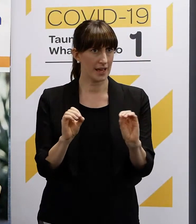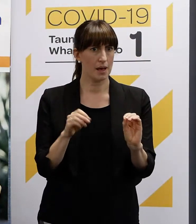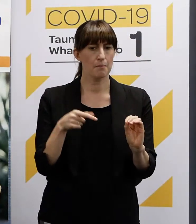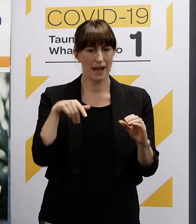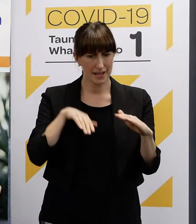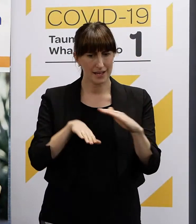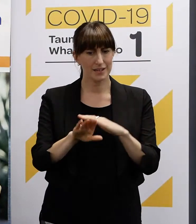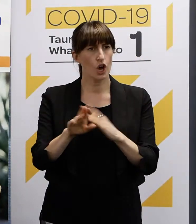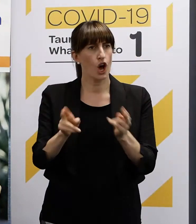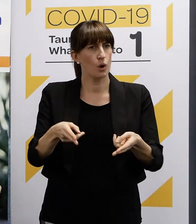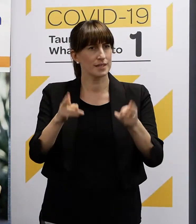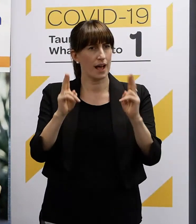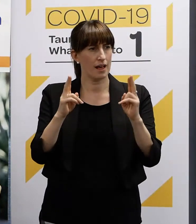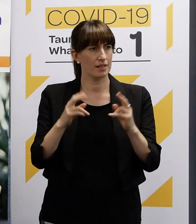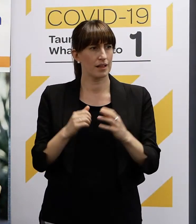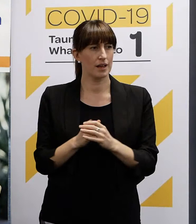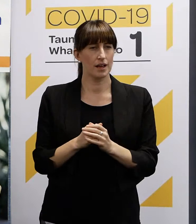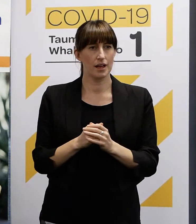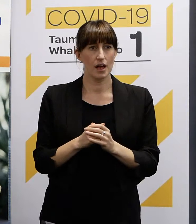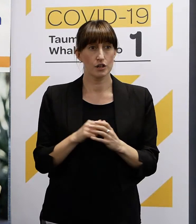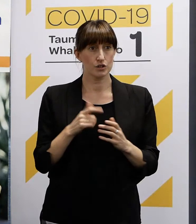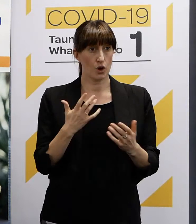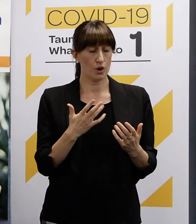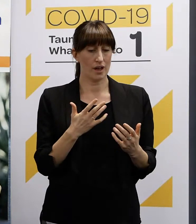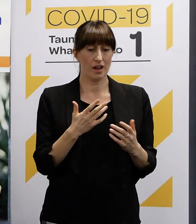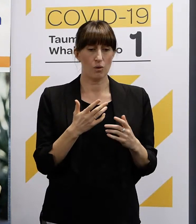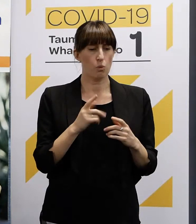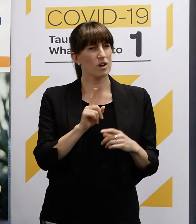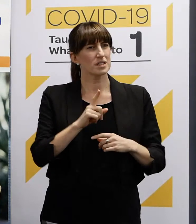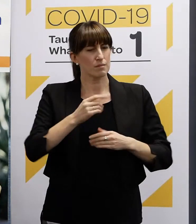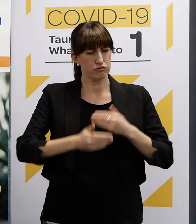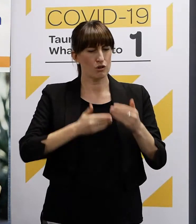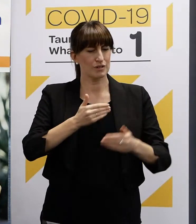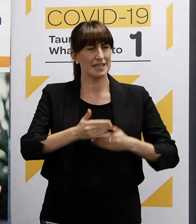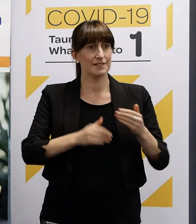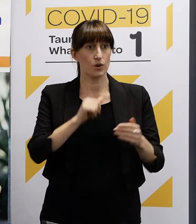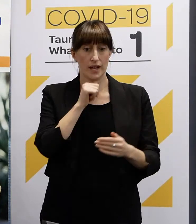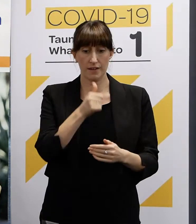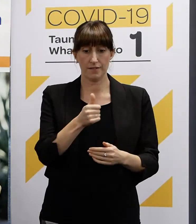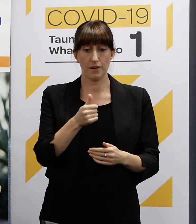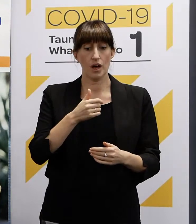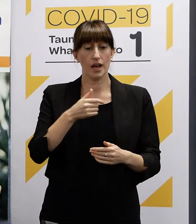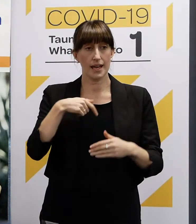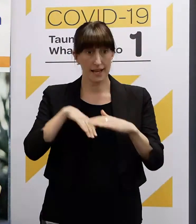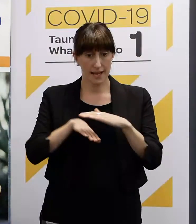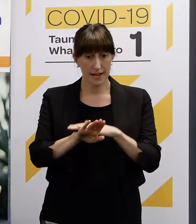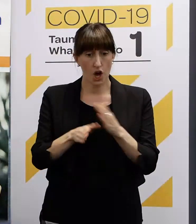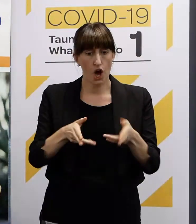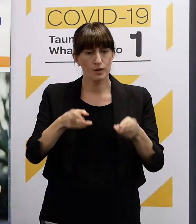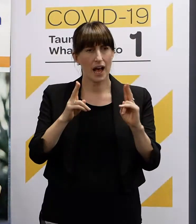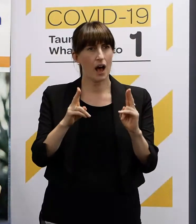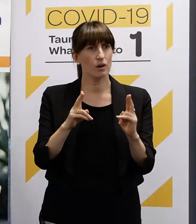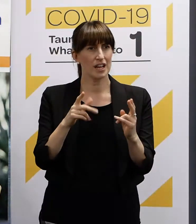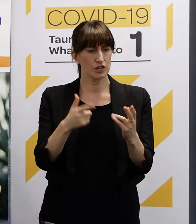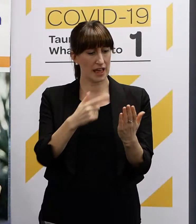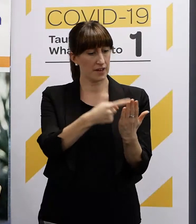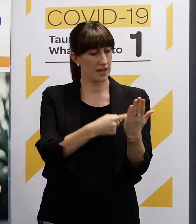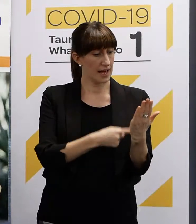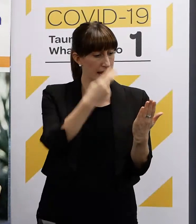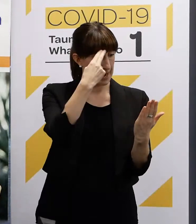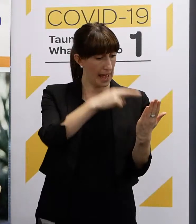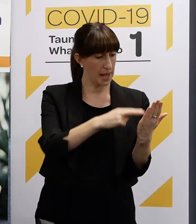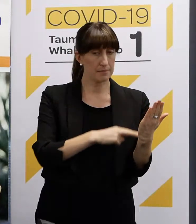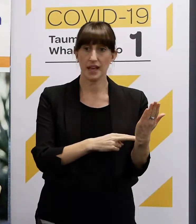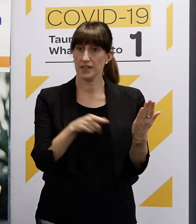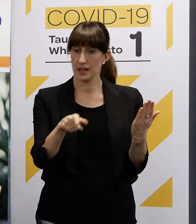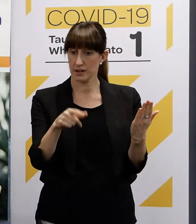these facilities? Are their names kind of cross-referenced? Do they have to show a boarding pass? How do they get in? How does someone step through? Well, unless there's been some